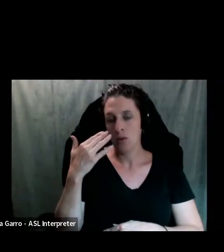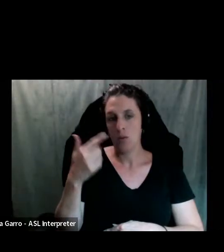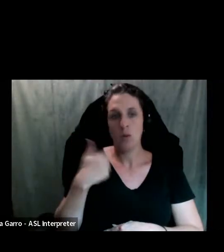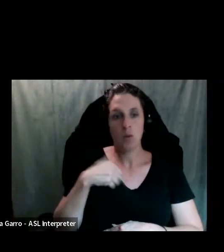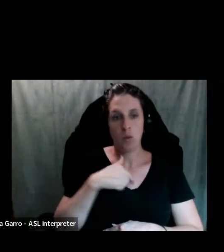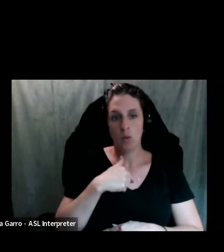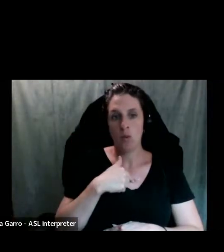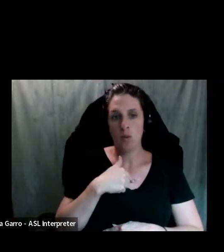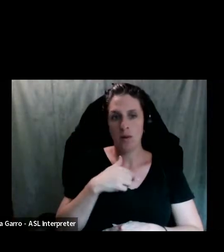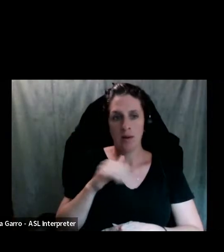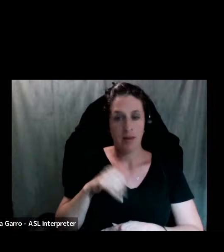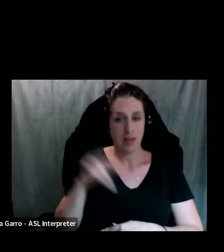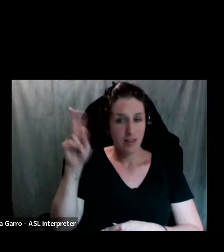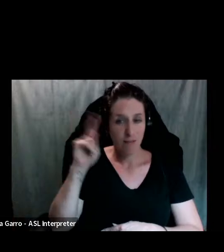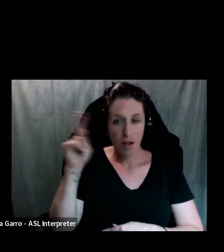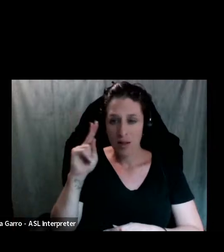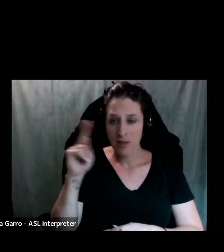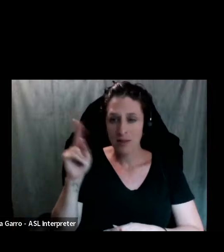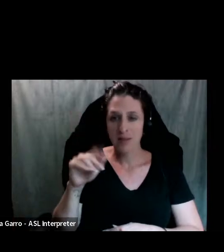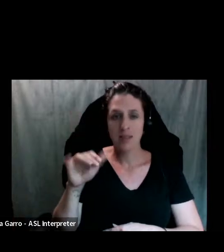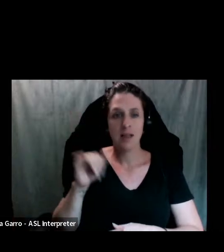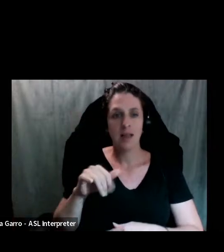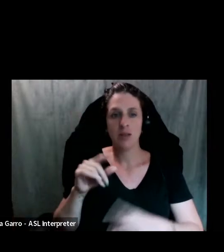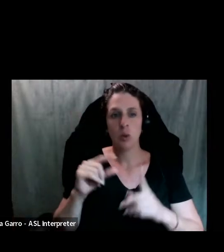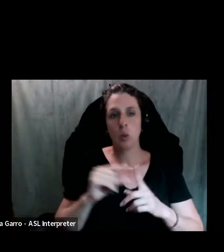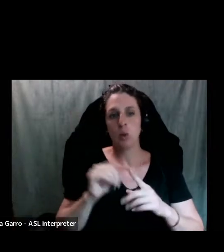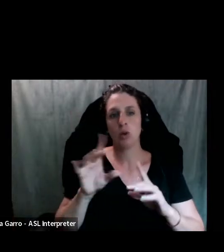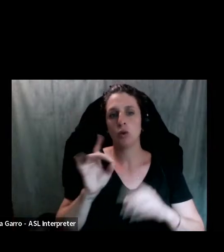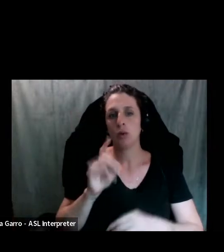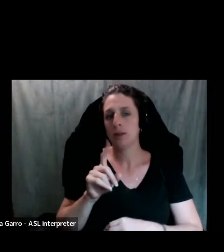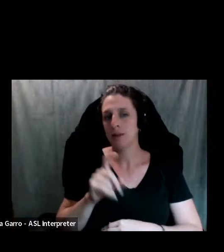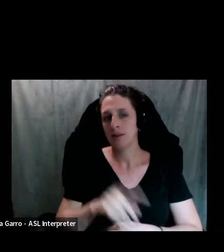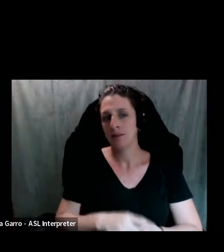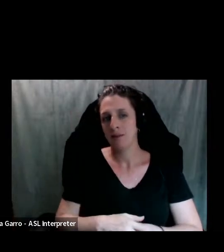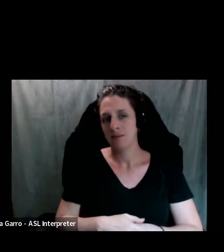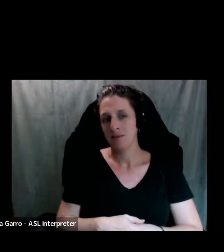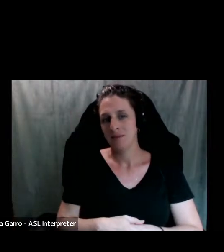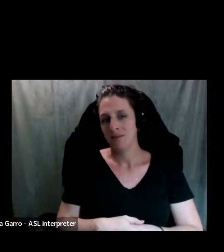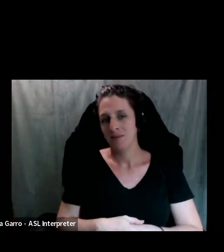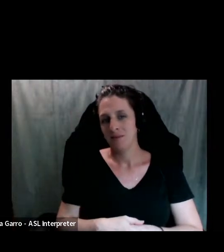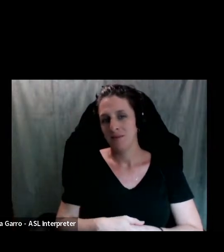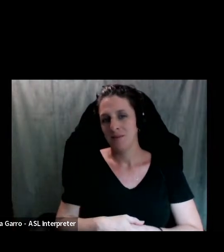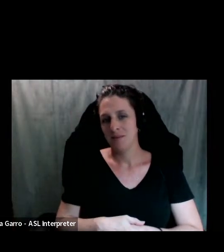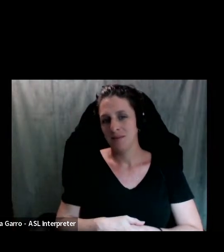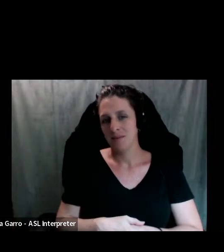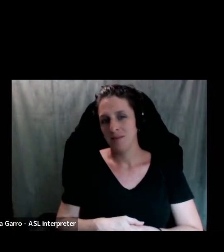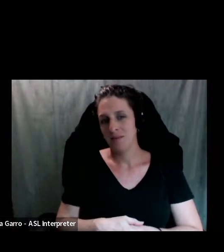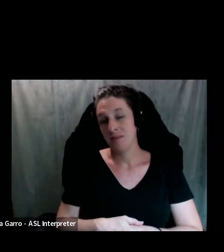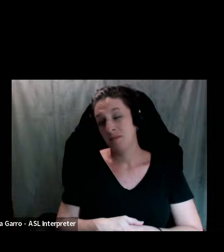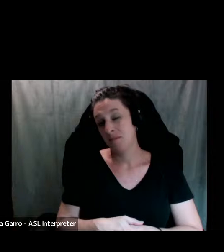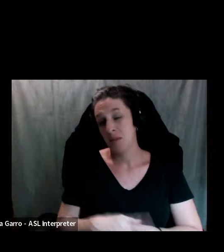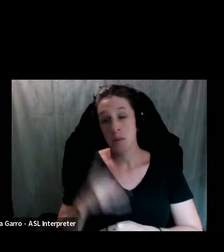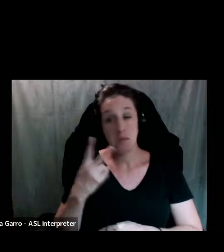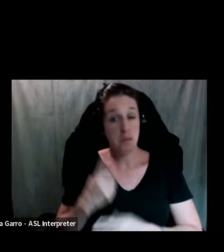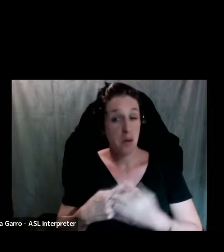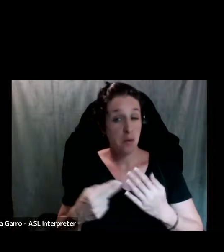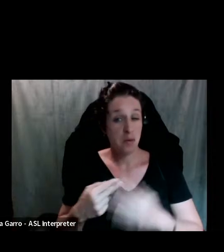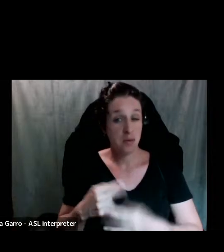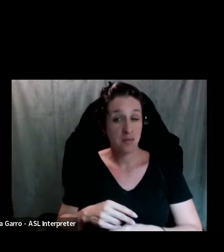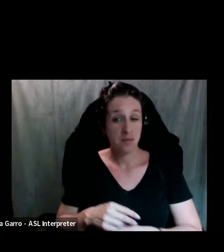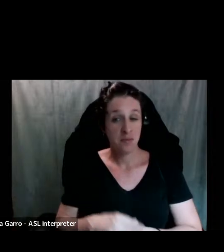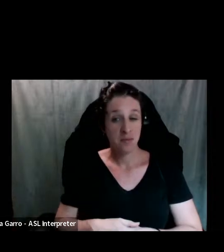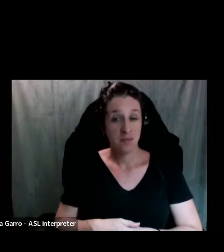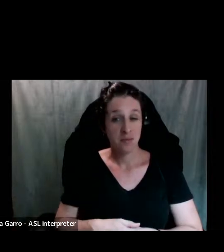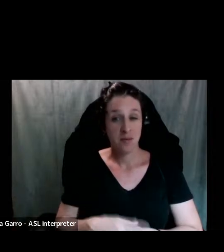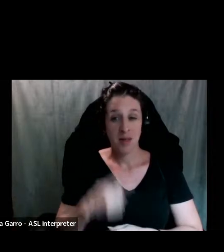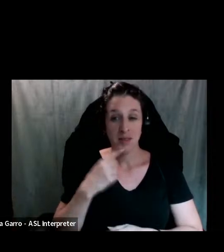get it? Is that a philosophy or is that just a word choice? I would say it's both. I would say it's